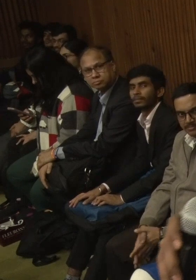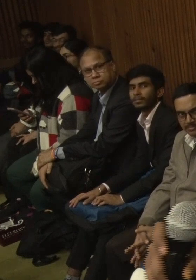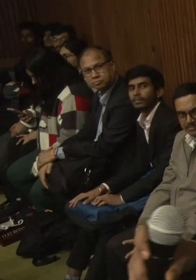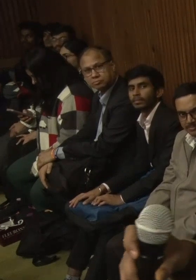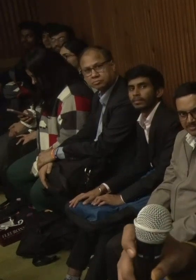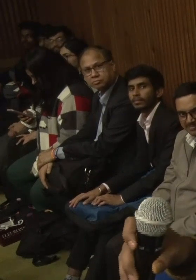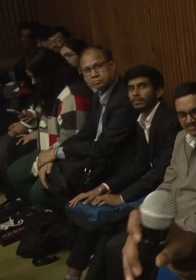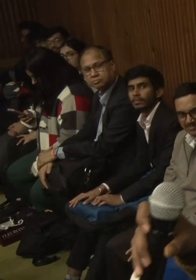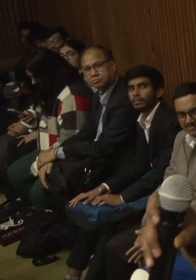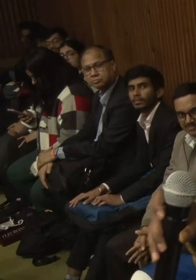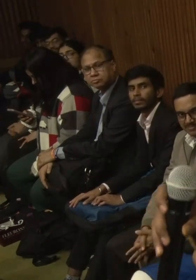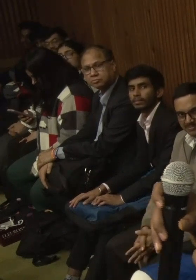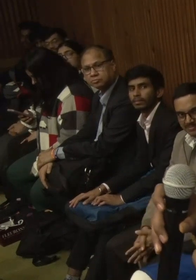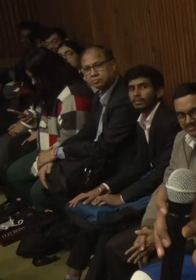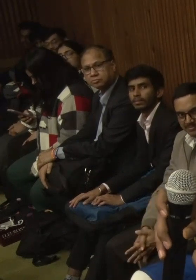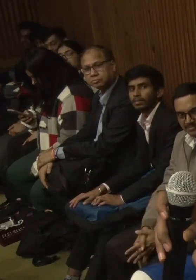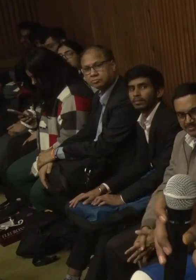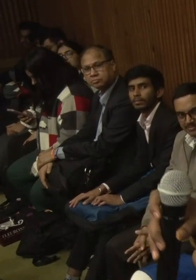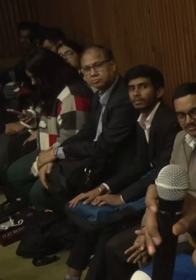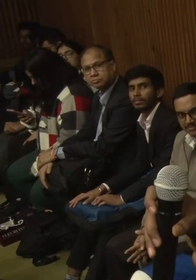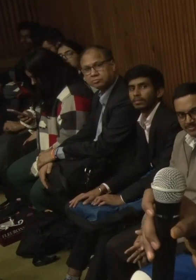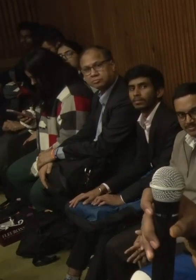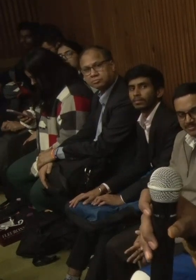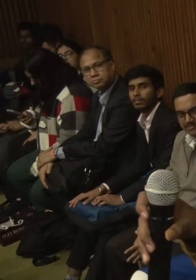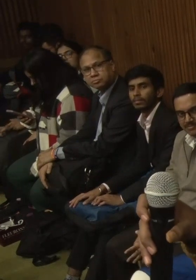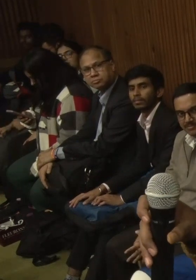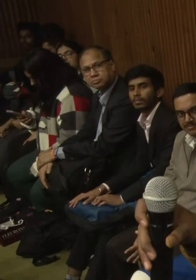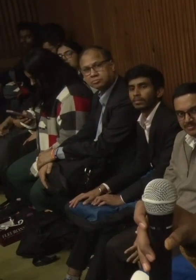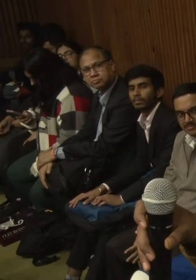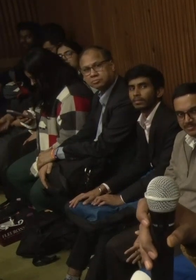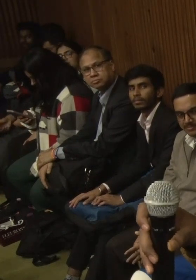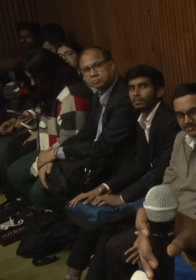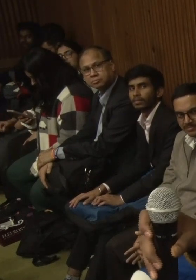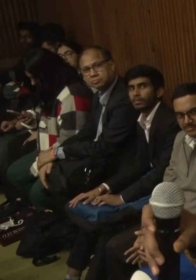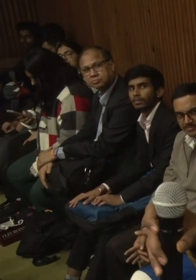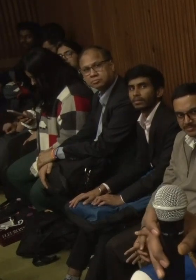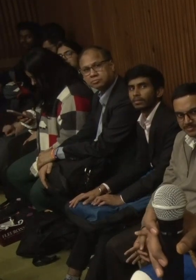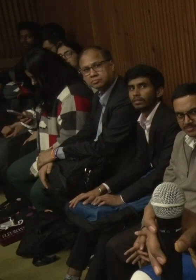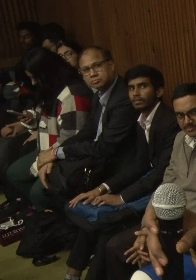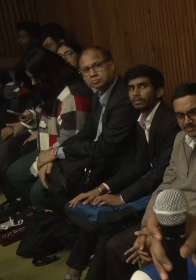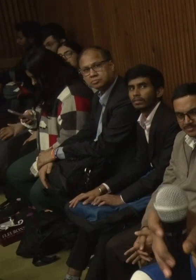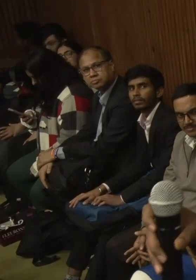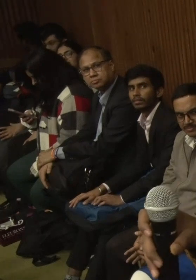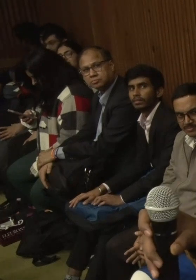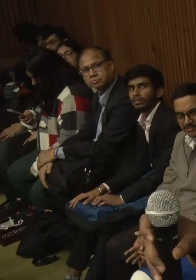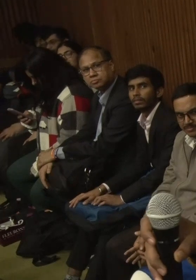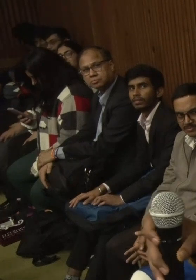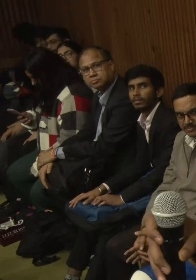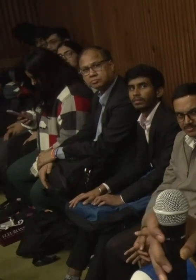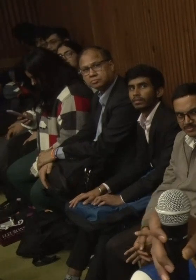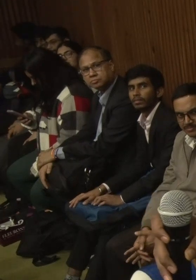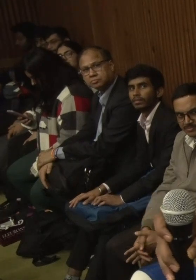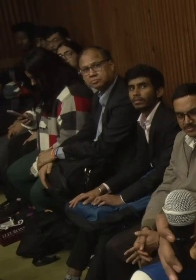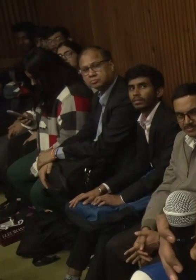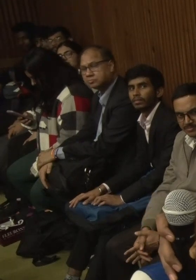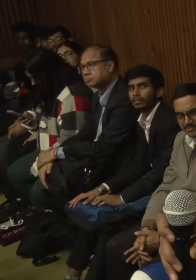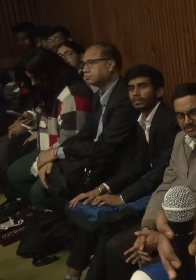Yeah, so thanks for the talk. There's a new category I got to know about, that Indians are so